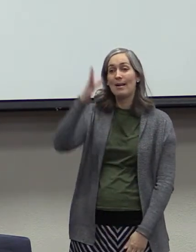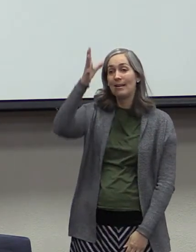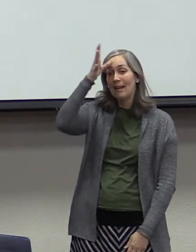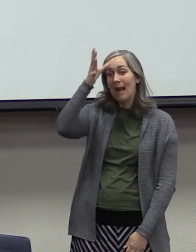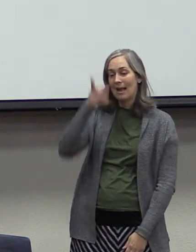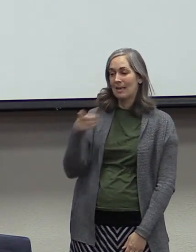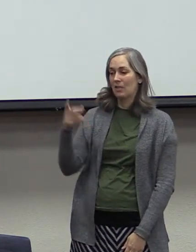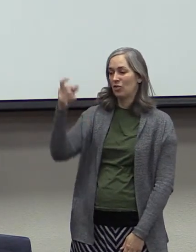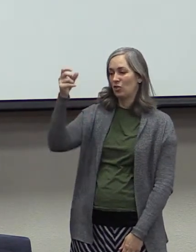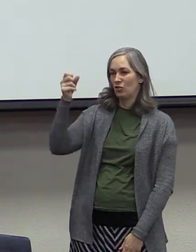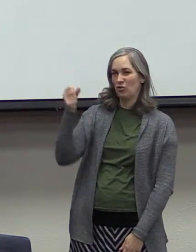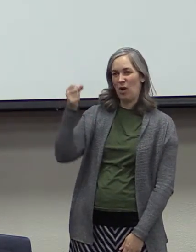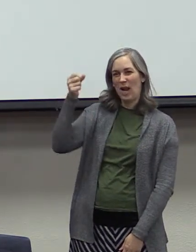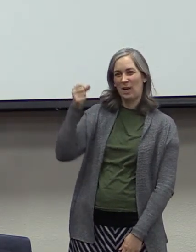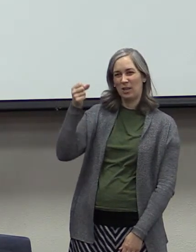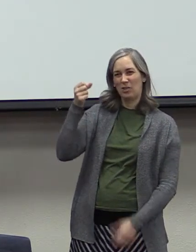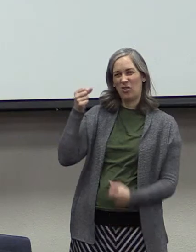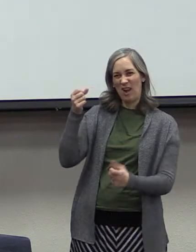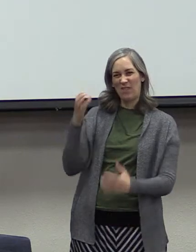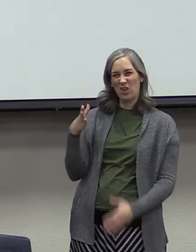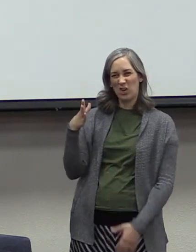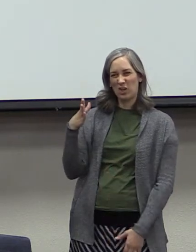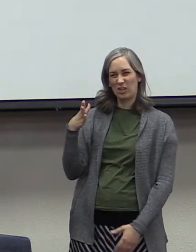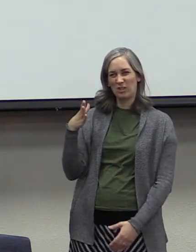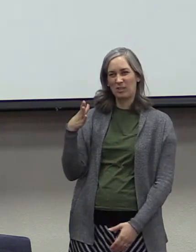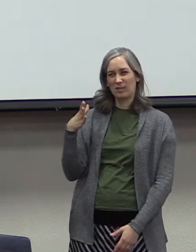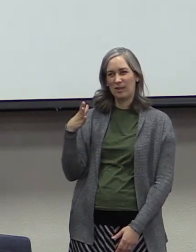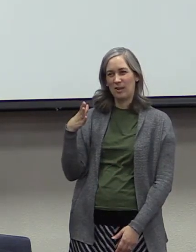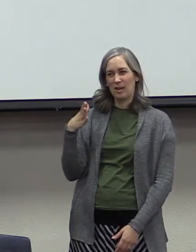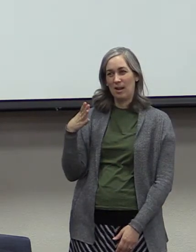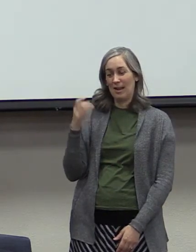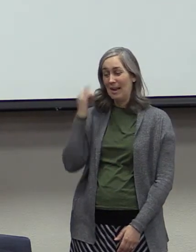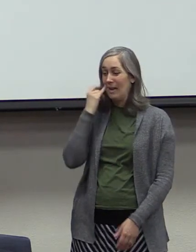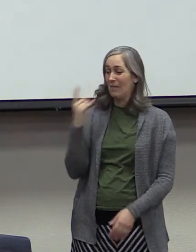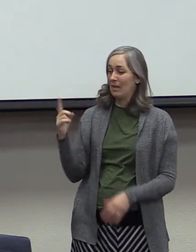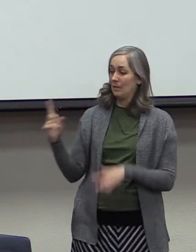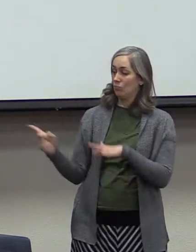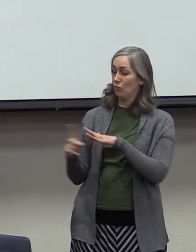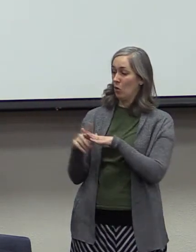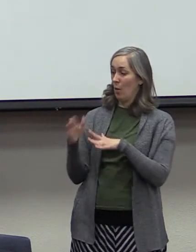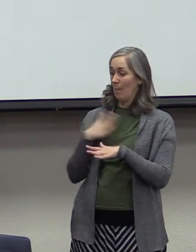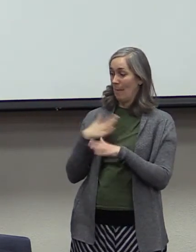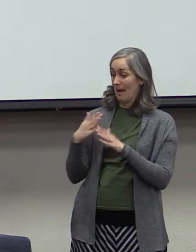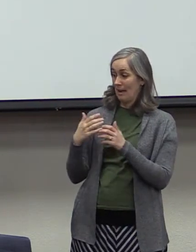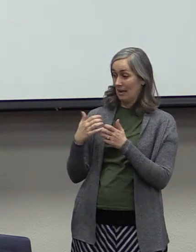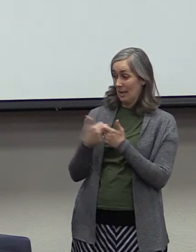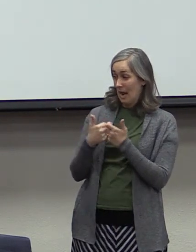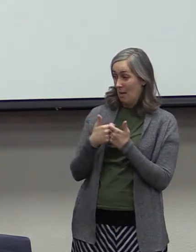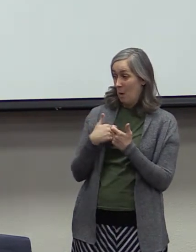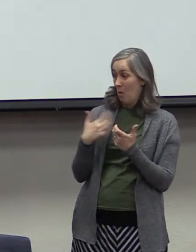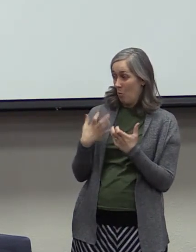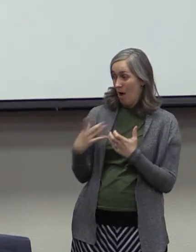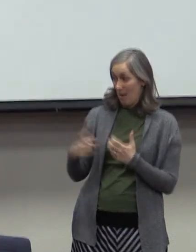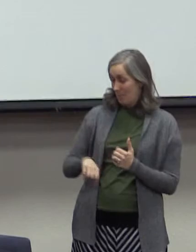driver, oftentimes gone, if he came to my games, I wanted him to be proud of me. He was motivation